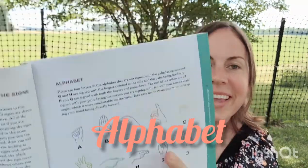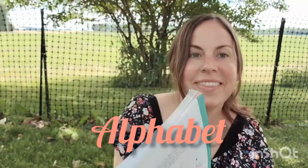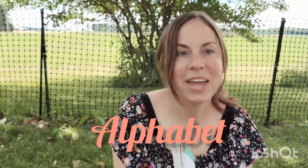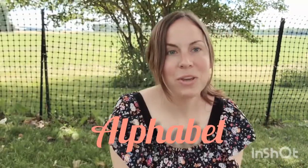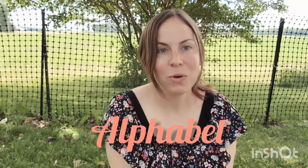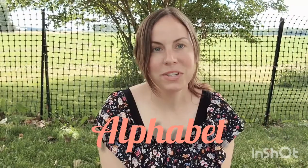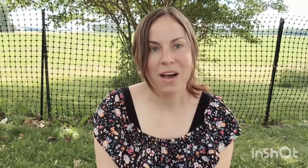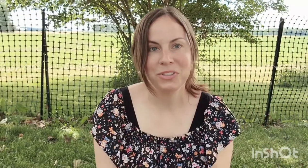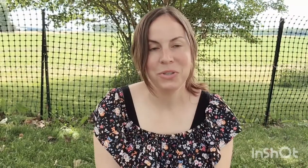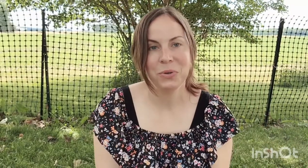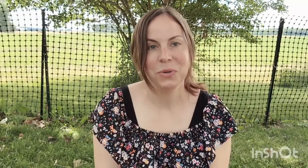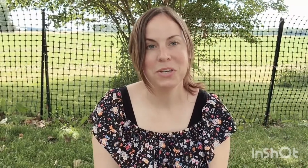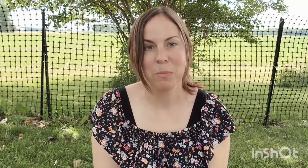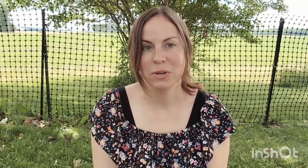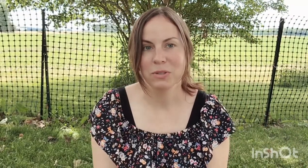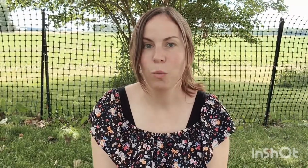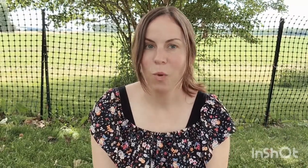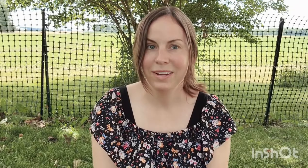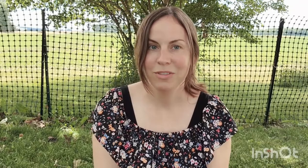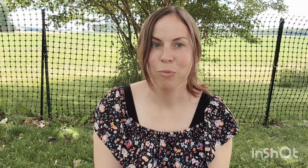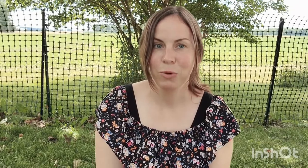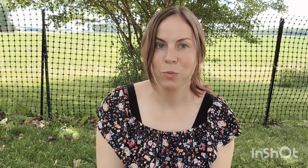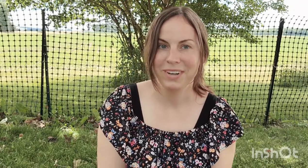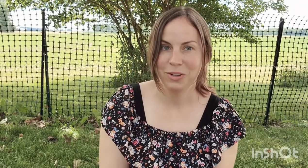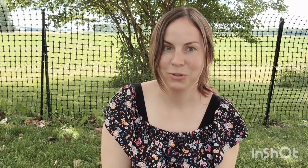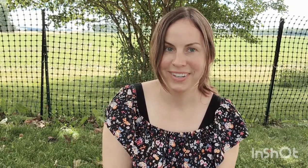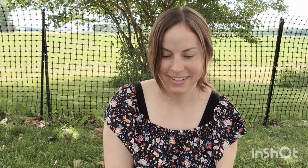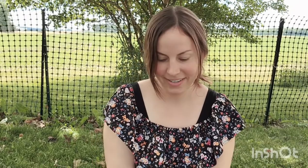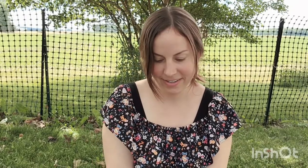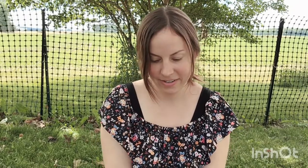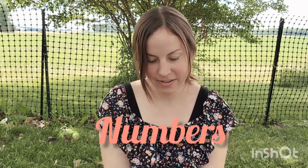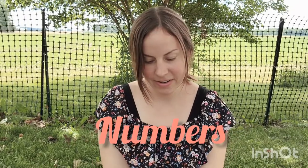Then it goes on to numbers 1 through 100.